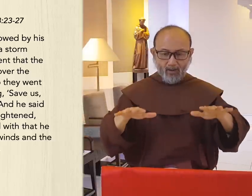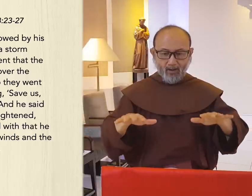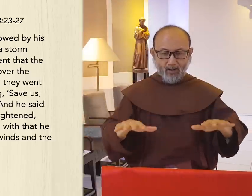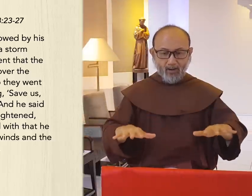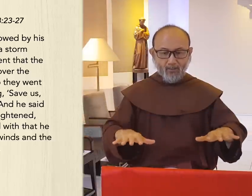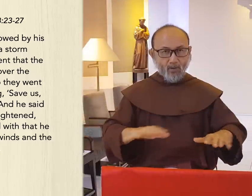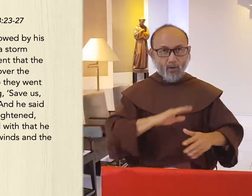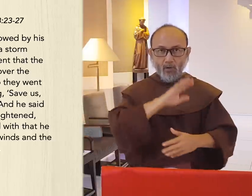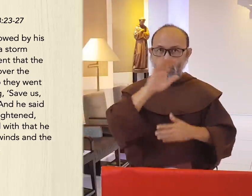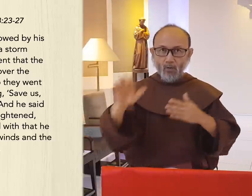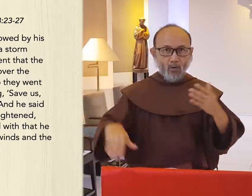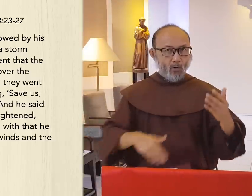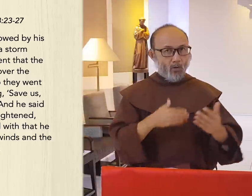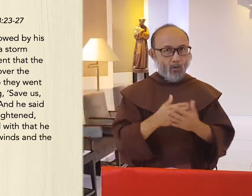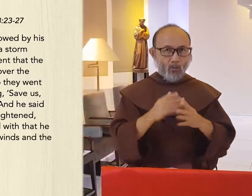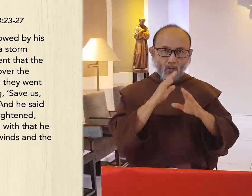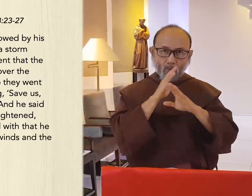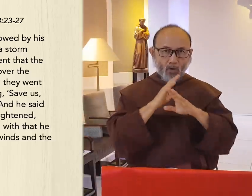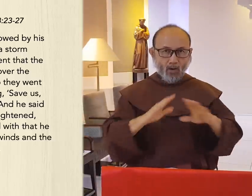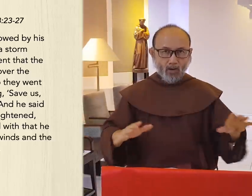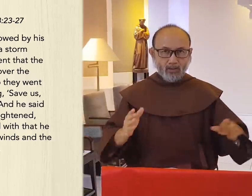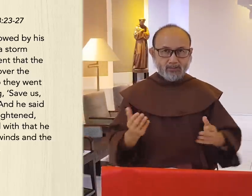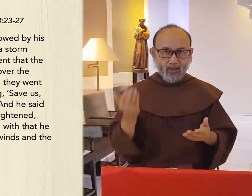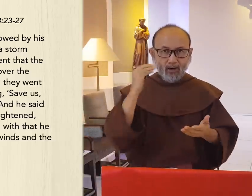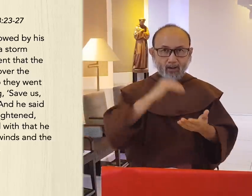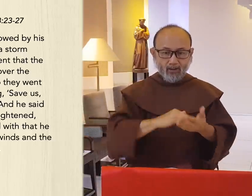and all was calm again.